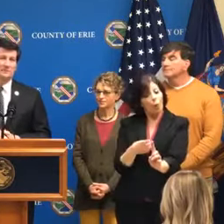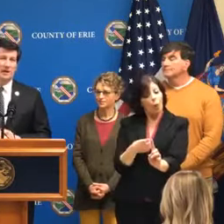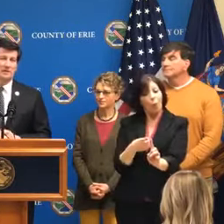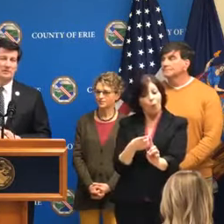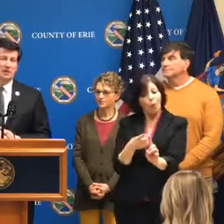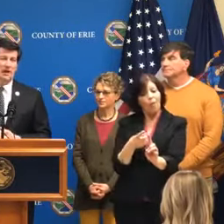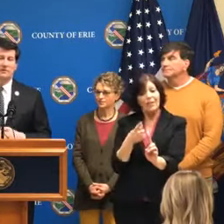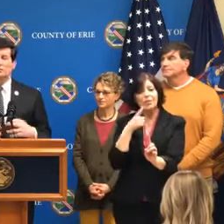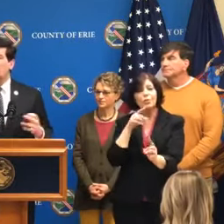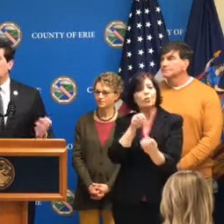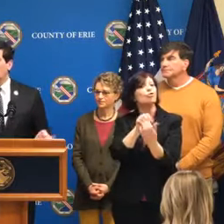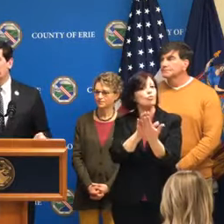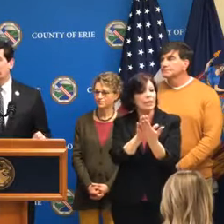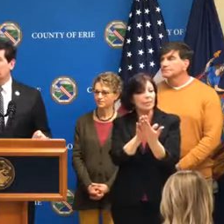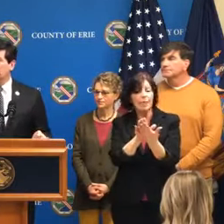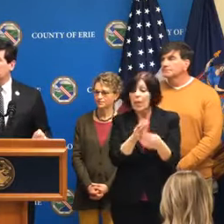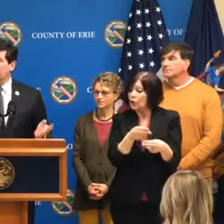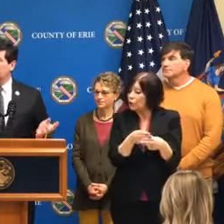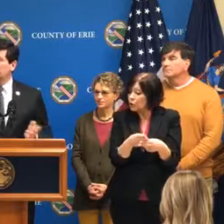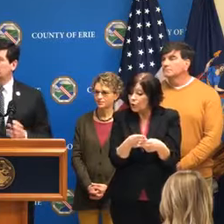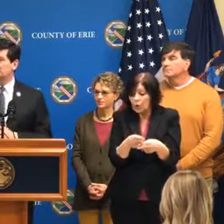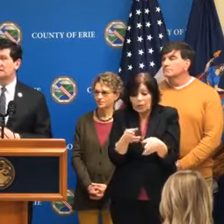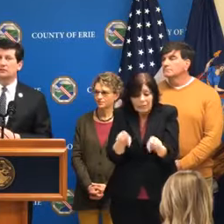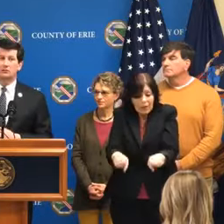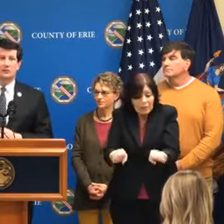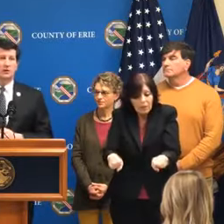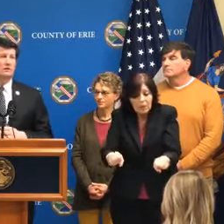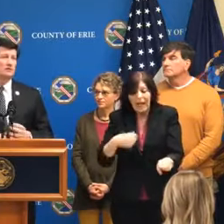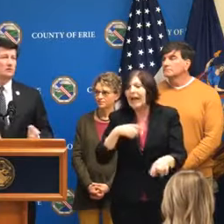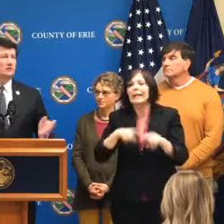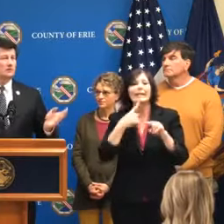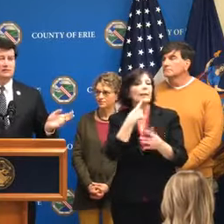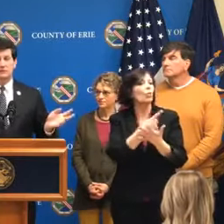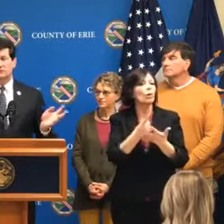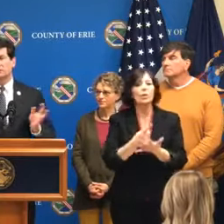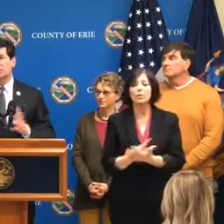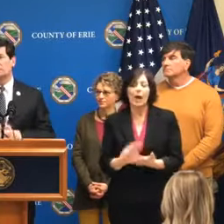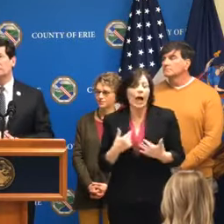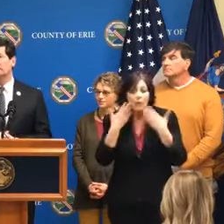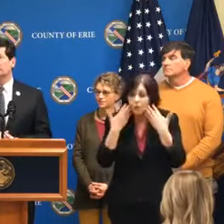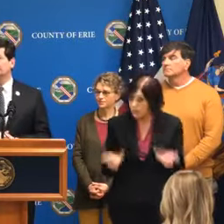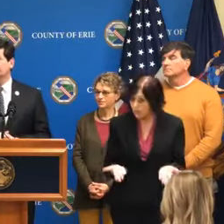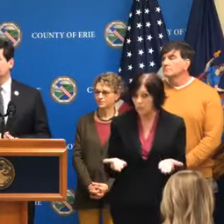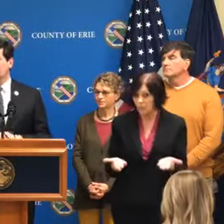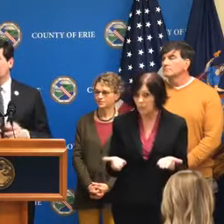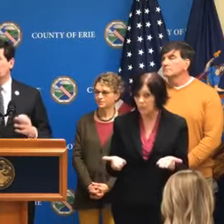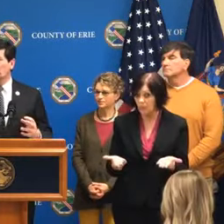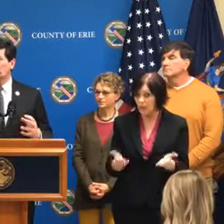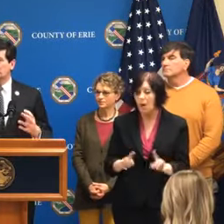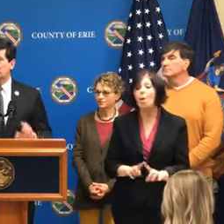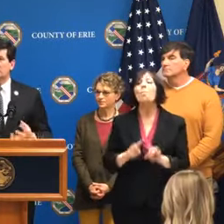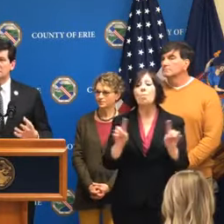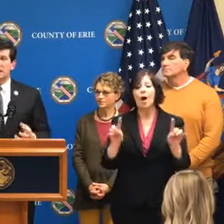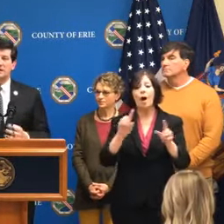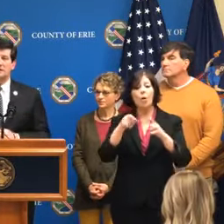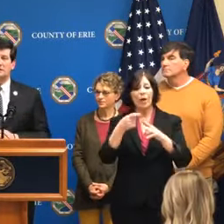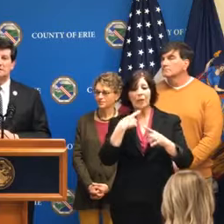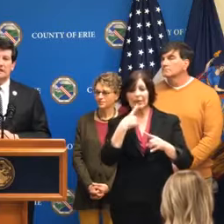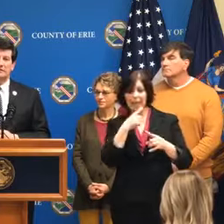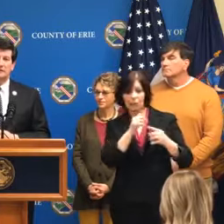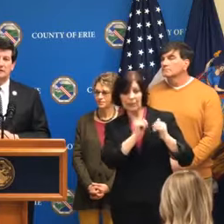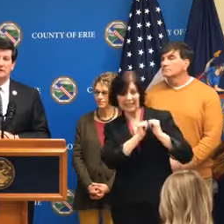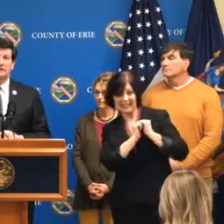period as possible. I don't know how long that'll be. I can't sit here and say it'll be 1 week, 2 weeks, or a longer period. When we say we're in